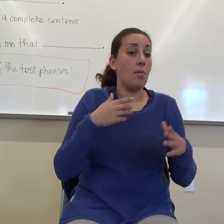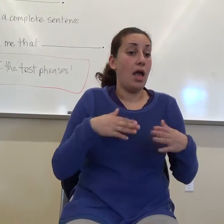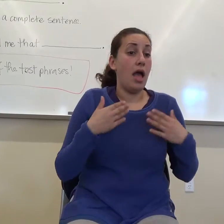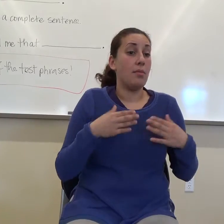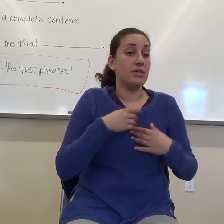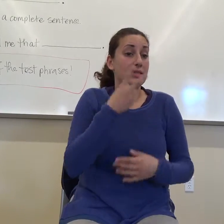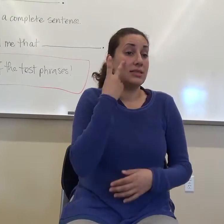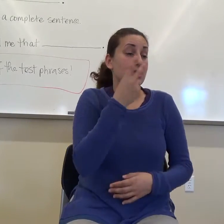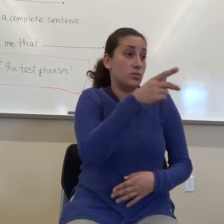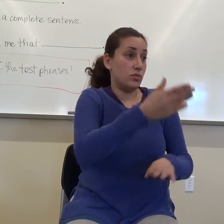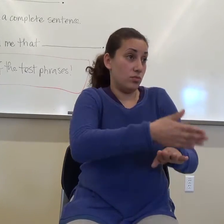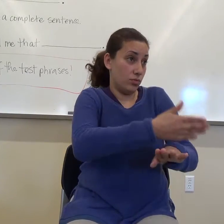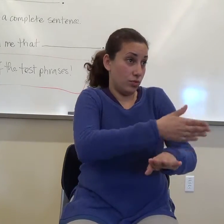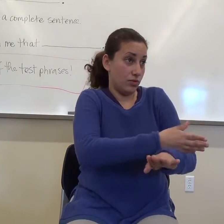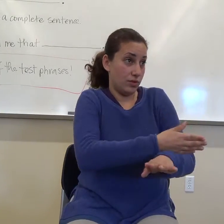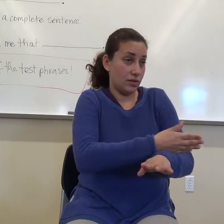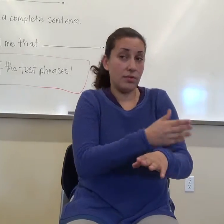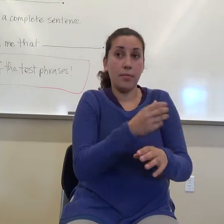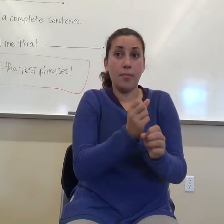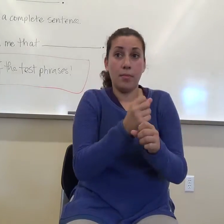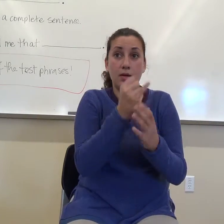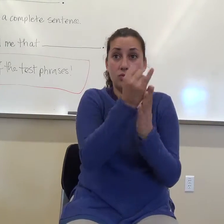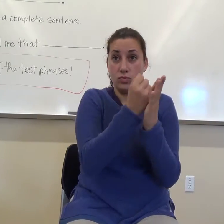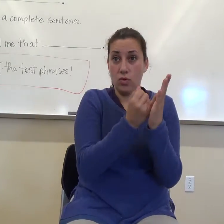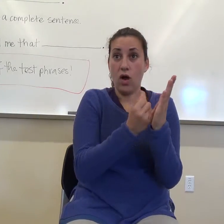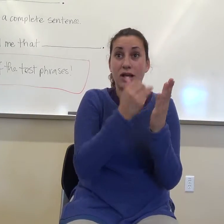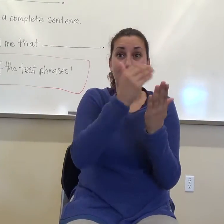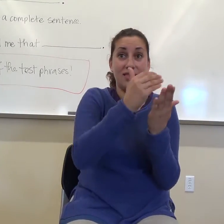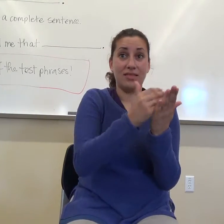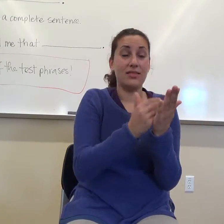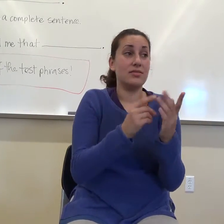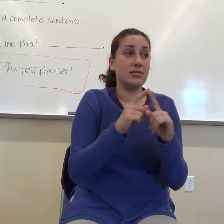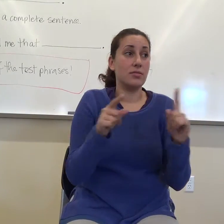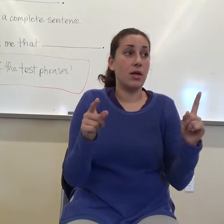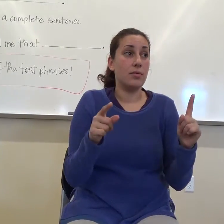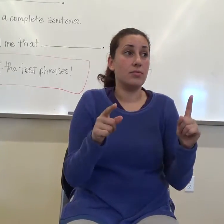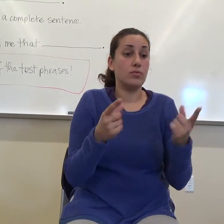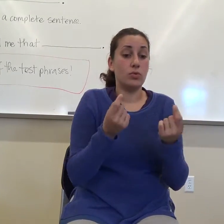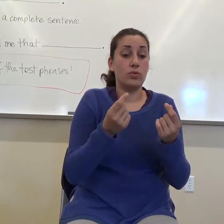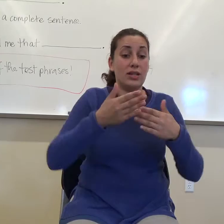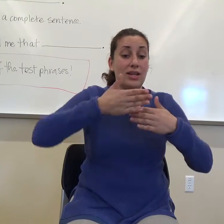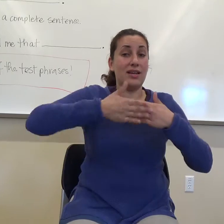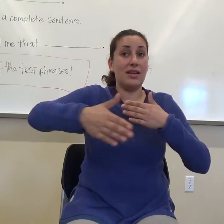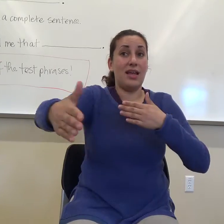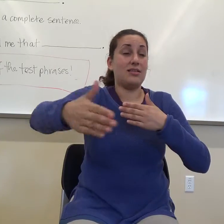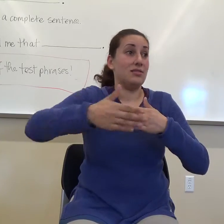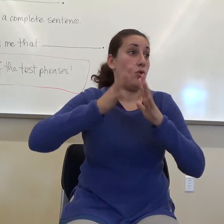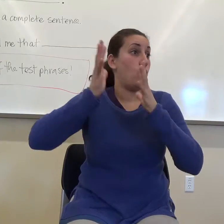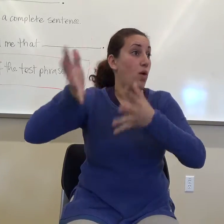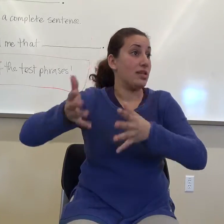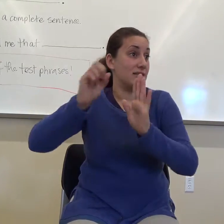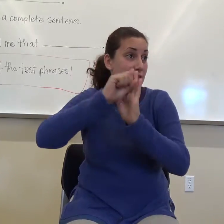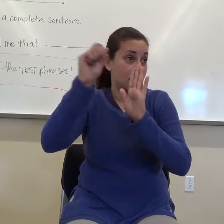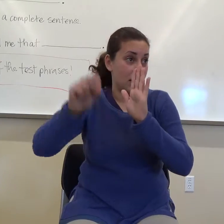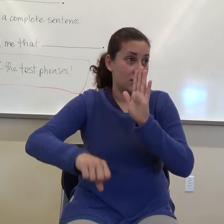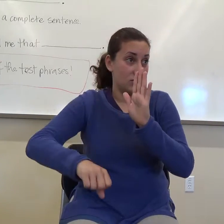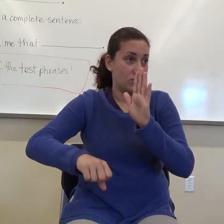lists, but we want to, what we're going to be doing over the next half of the semester is refining